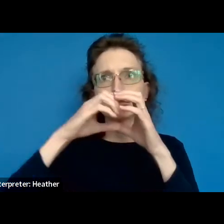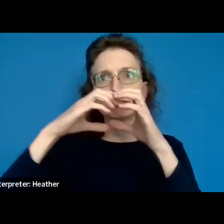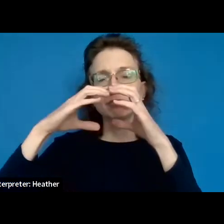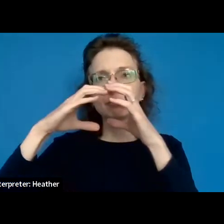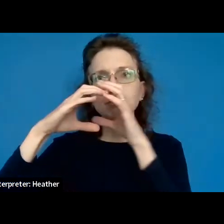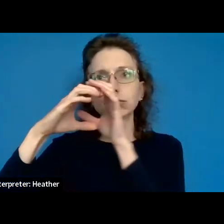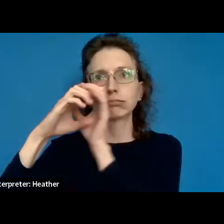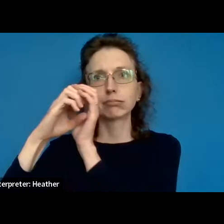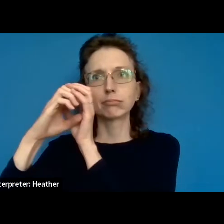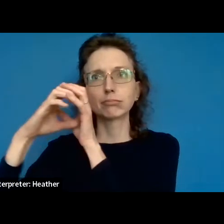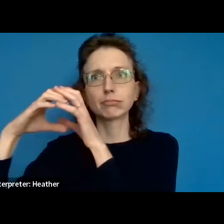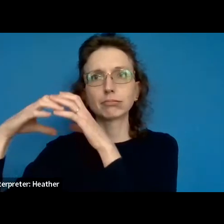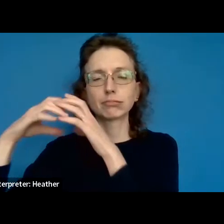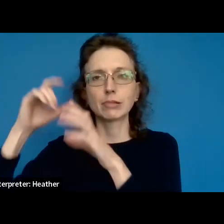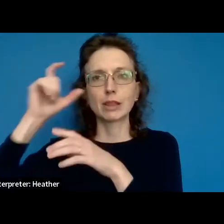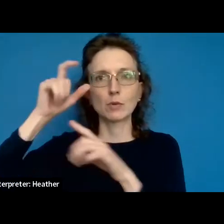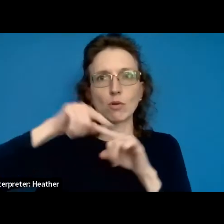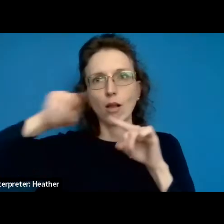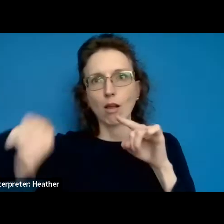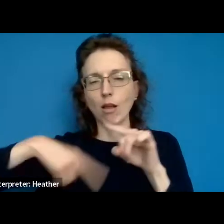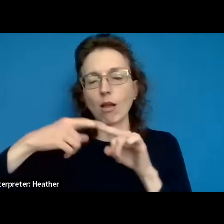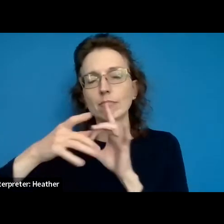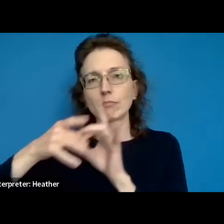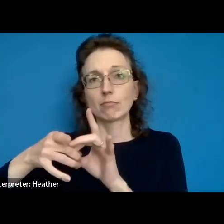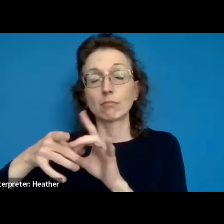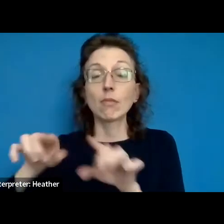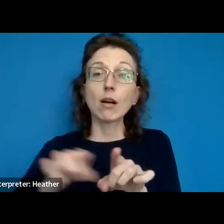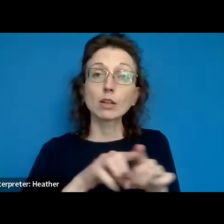shark. The story is that